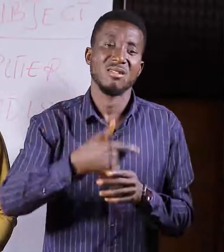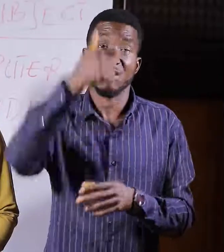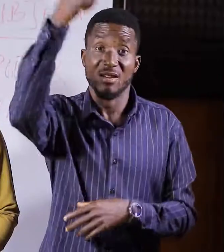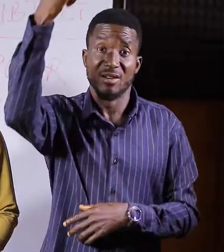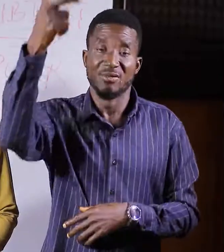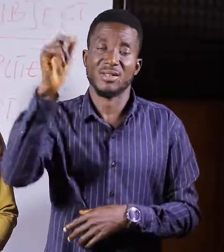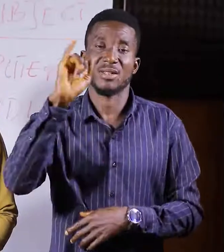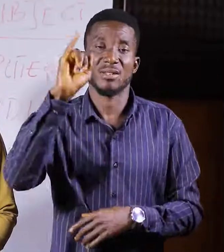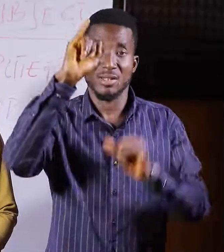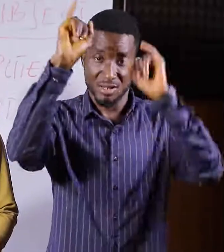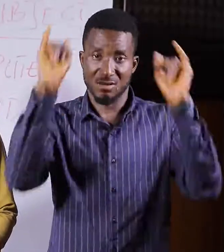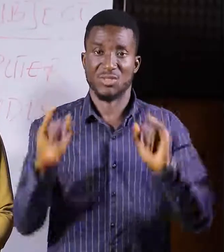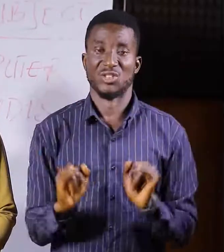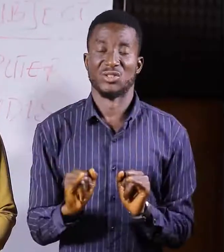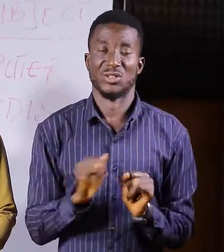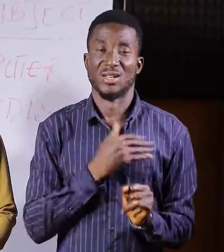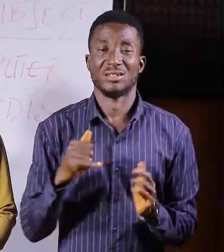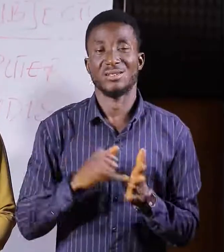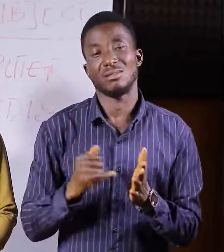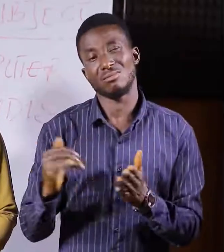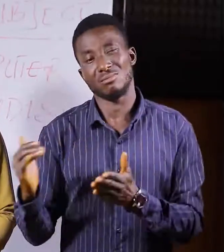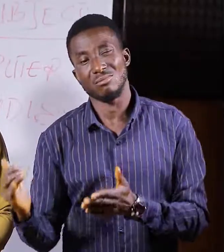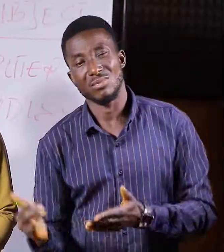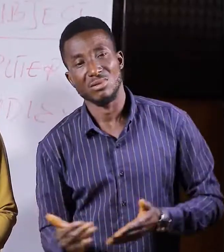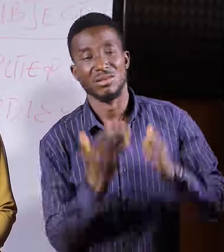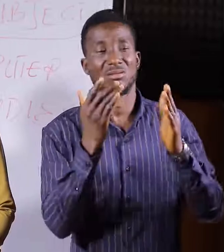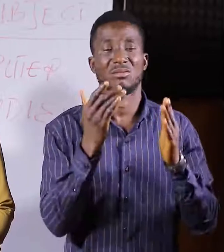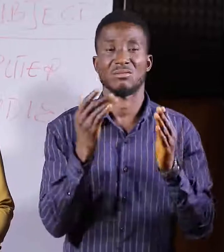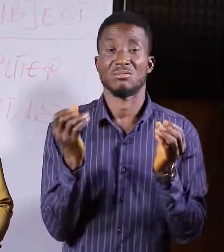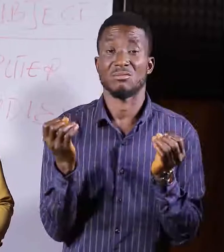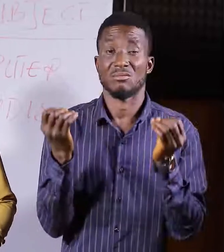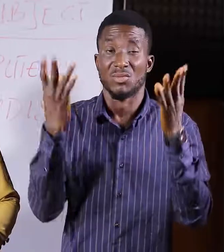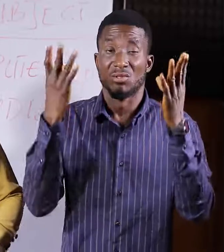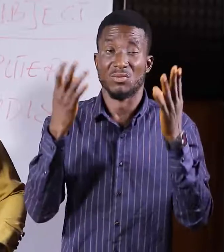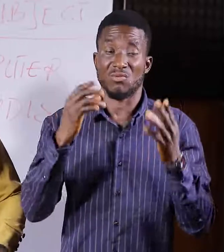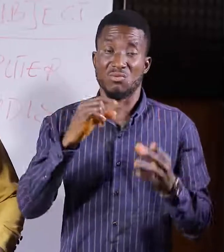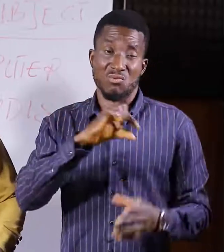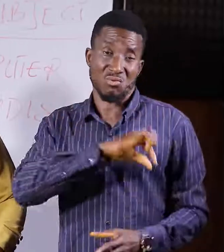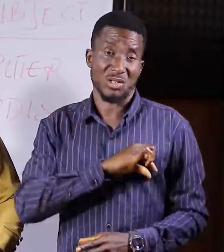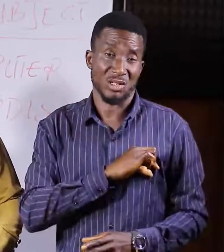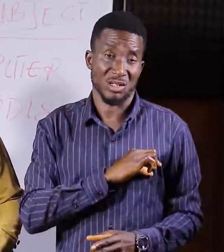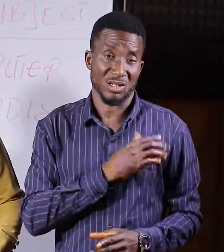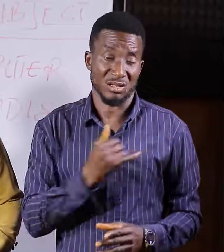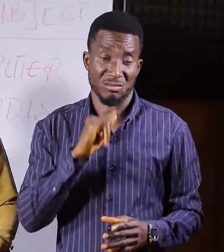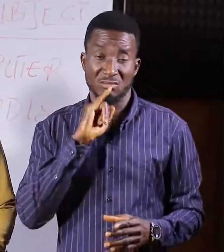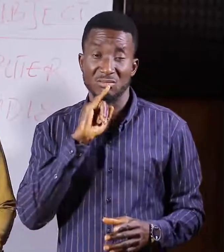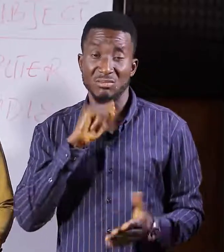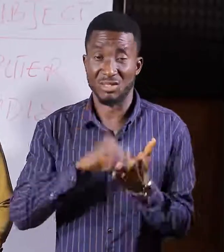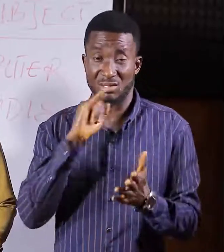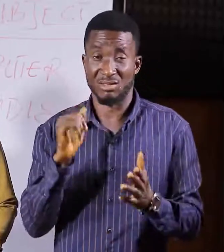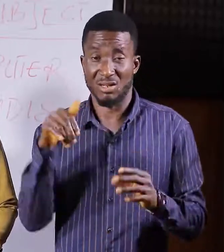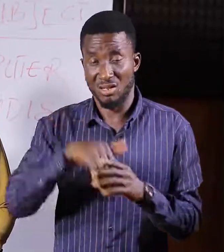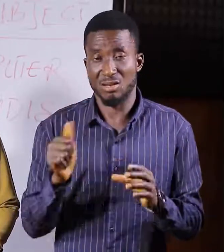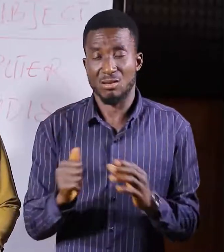images. It carries a lot of quality and it's normally in a bigger size than our